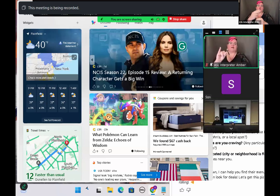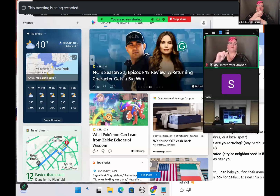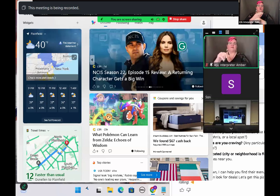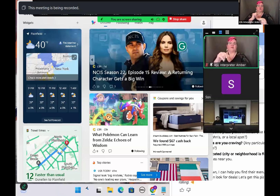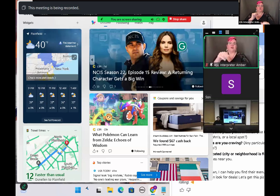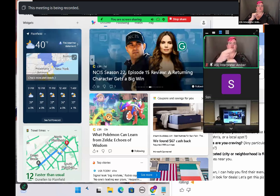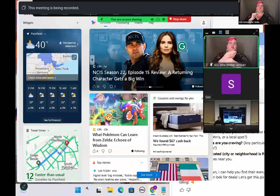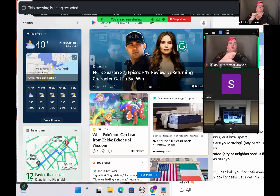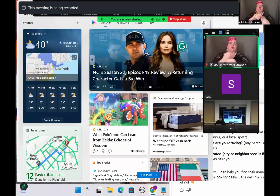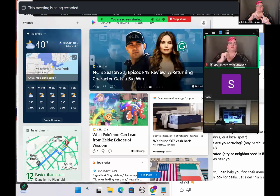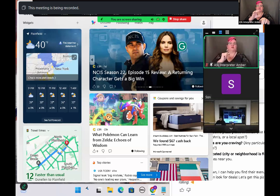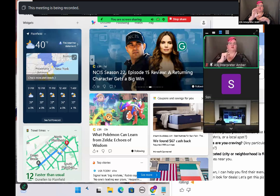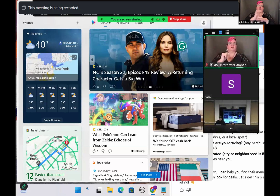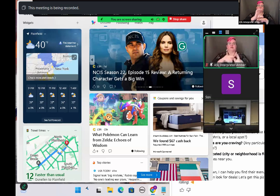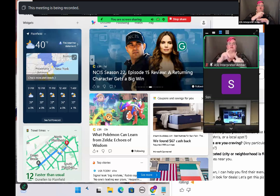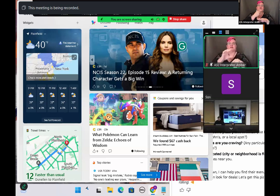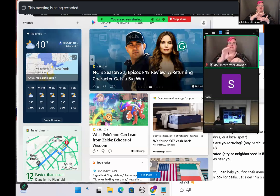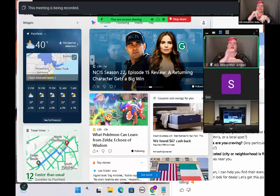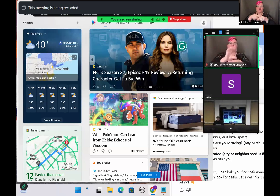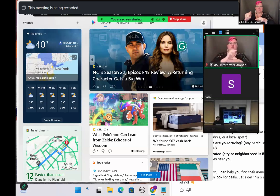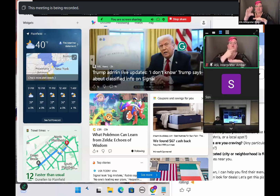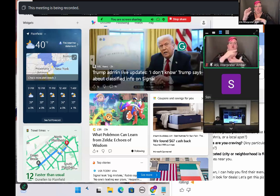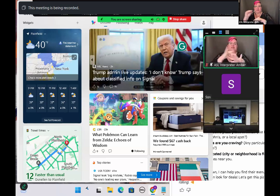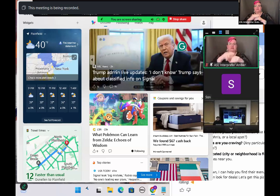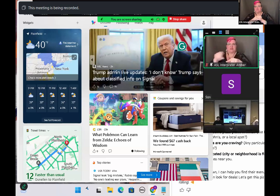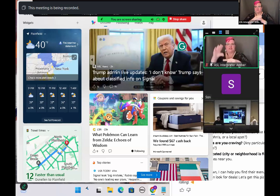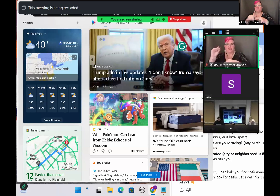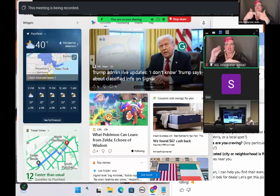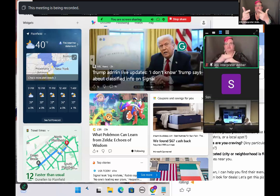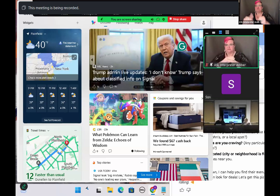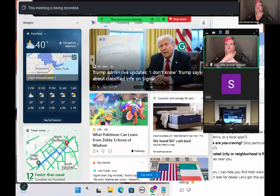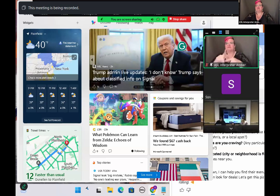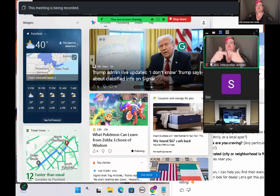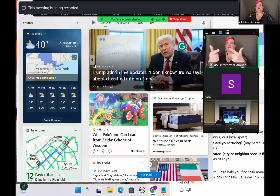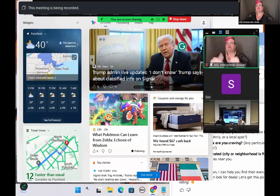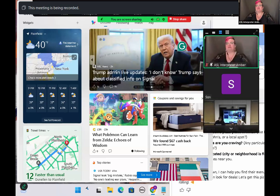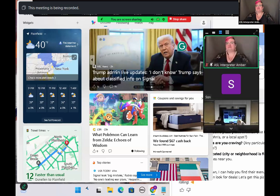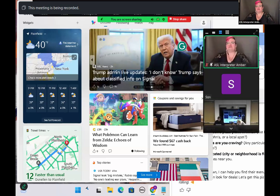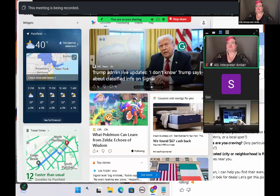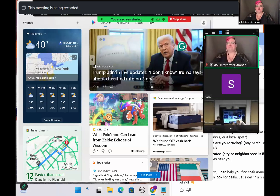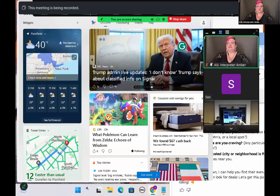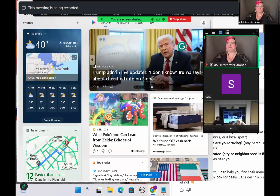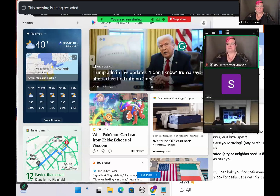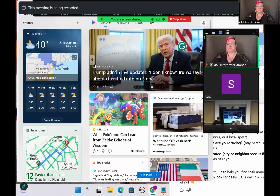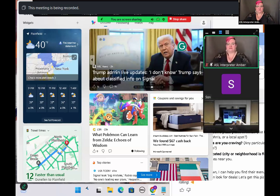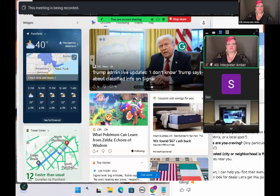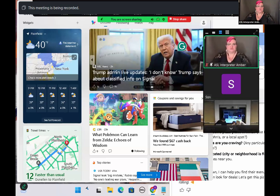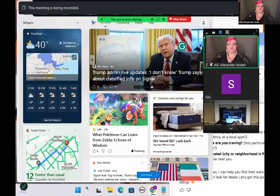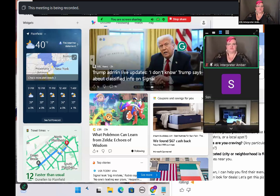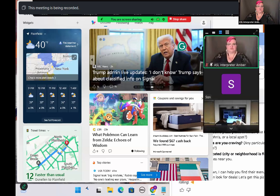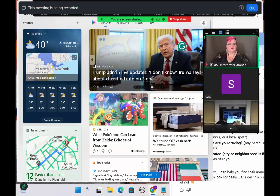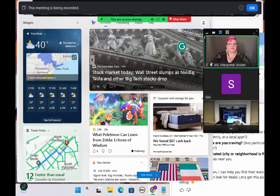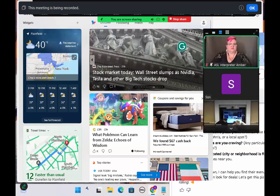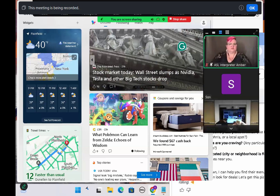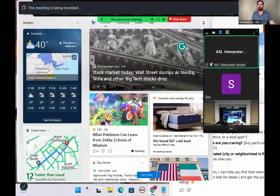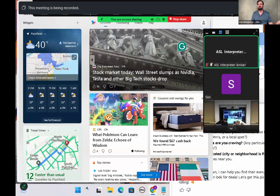P-I-I-E-O-M-P-E-R. computer Computer. L-R-O-S-A-O-L. School, period. right? B. Now B. Period. Blank. Space. I don't know